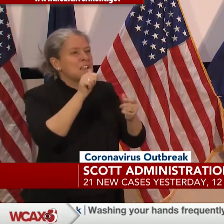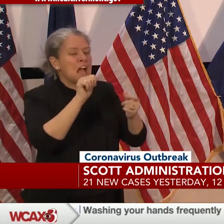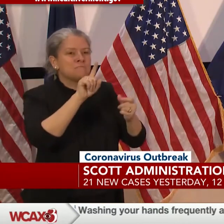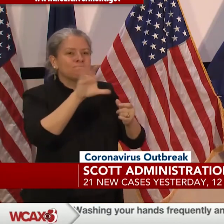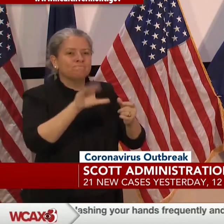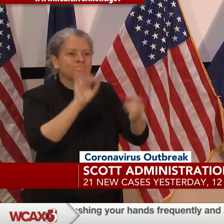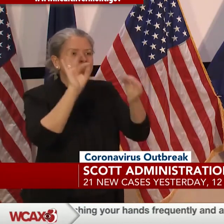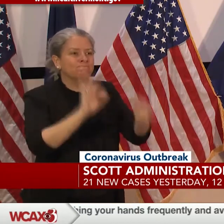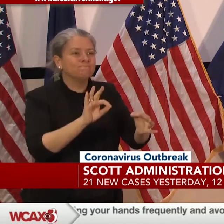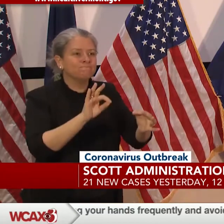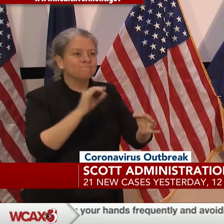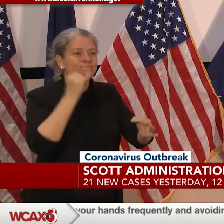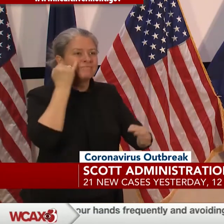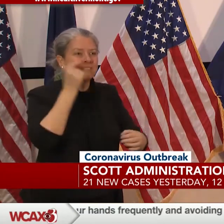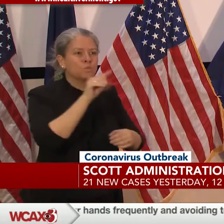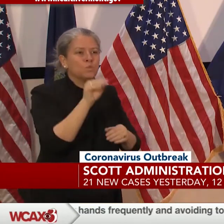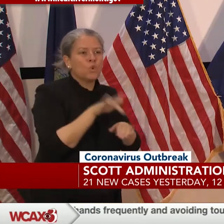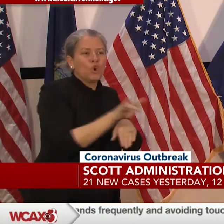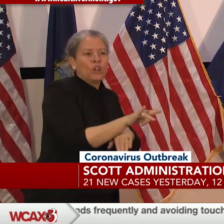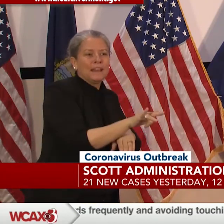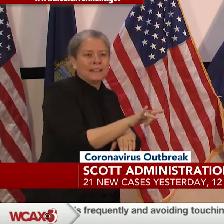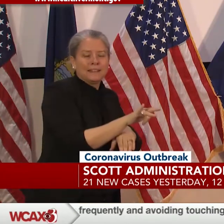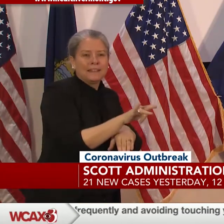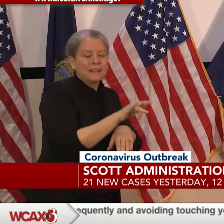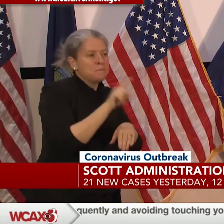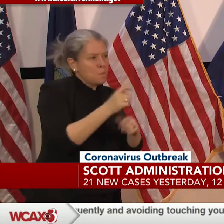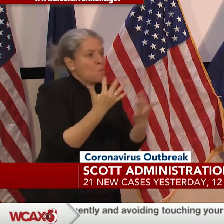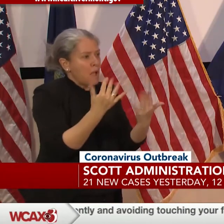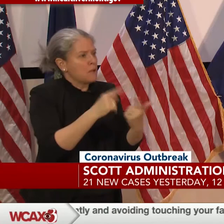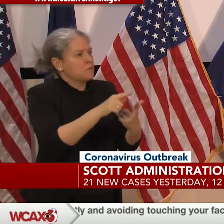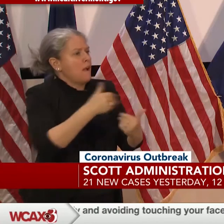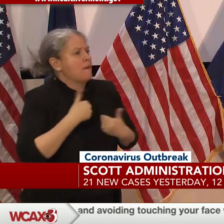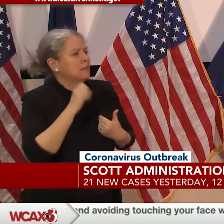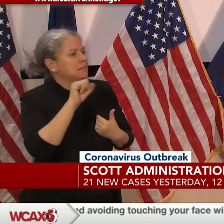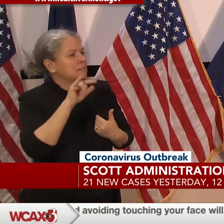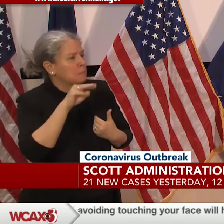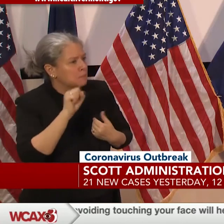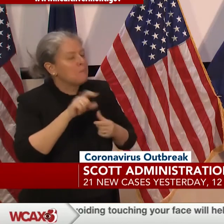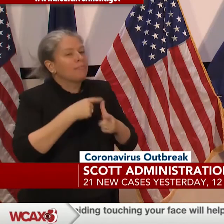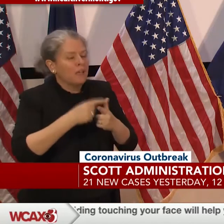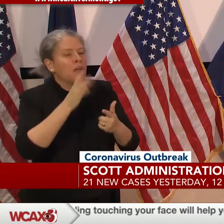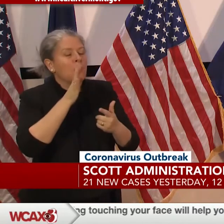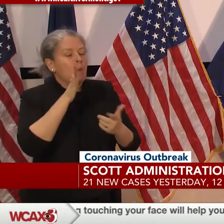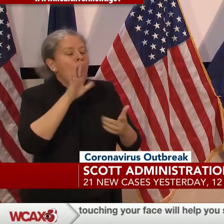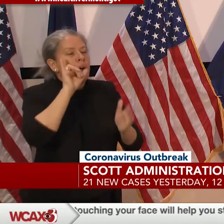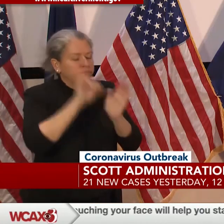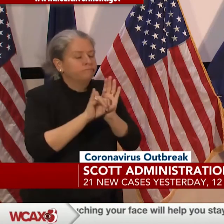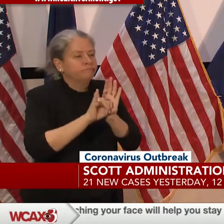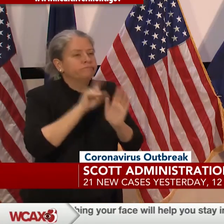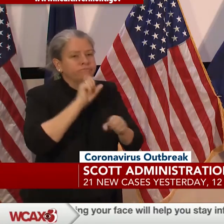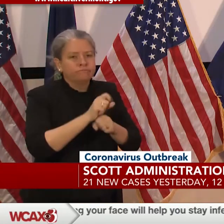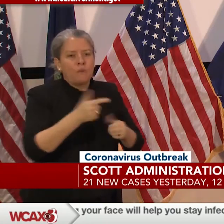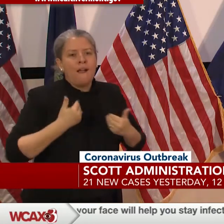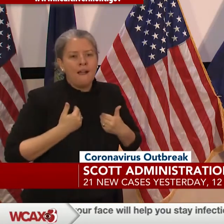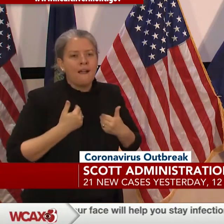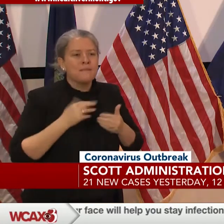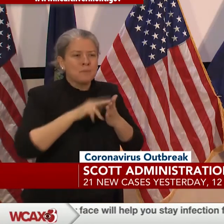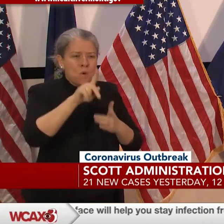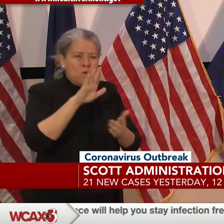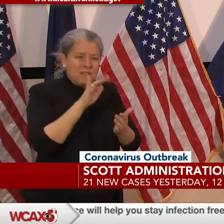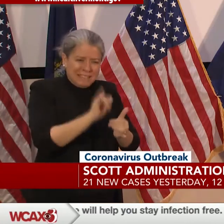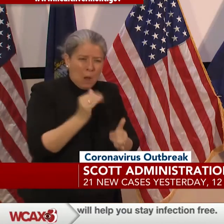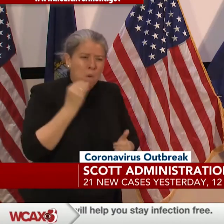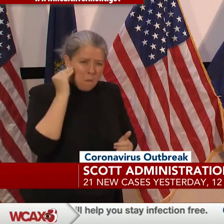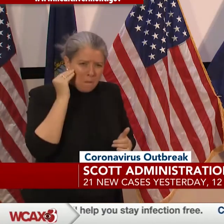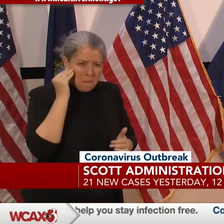that you may have it and to self-isolate and monitor your own symptoms. Take your temperature. Make sure you're taking